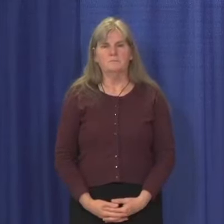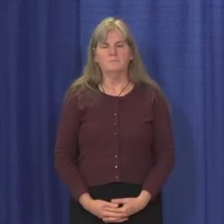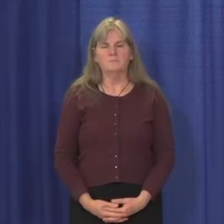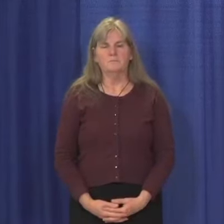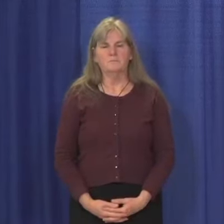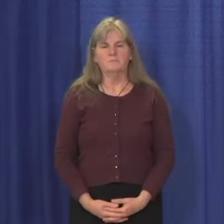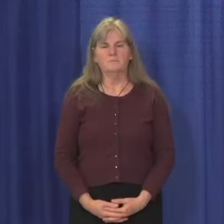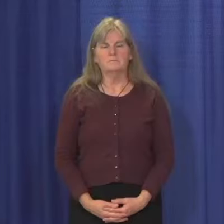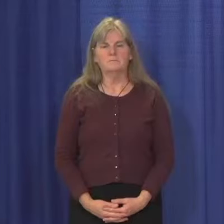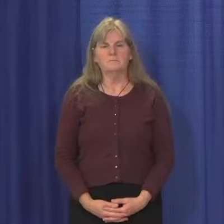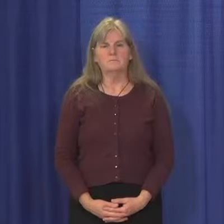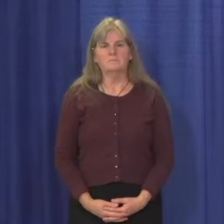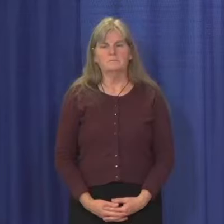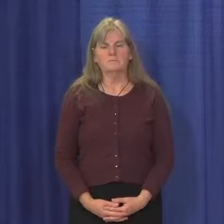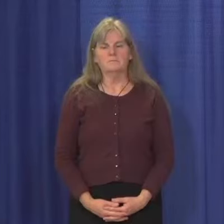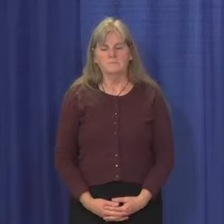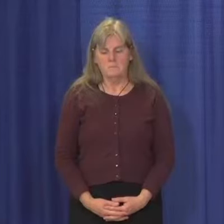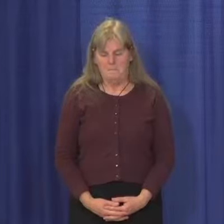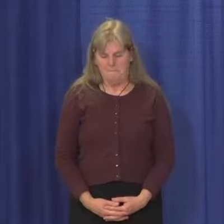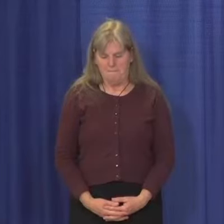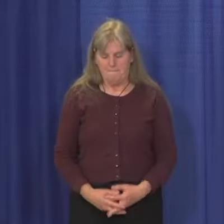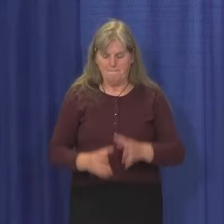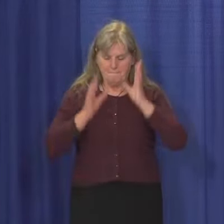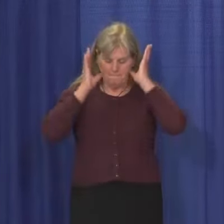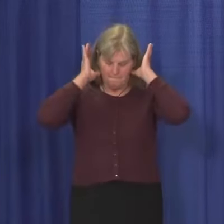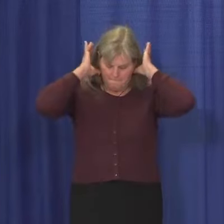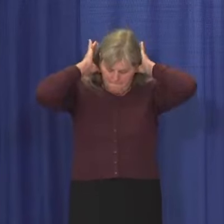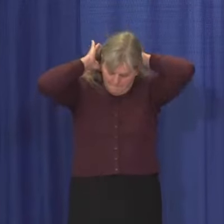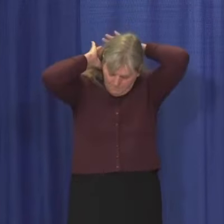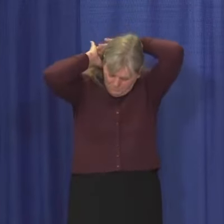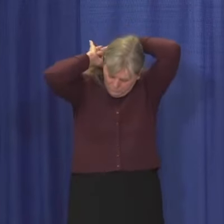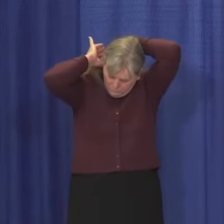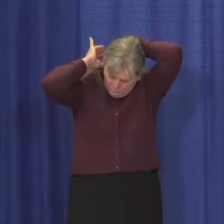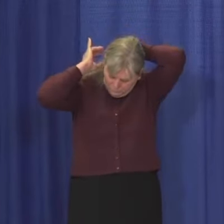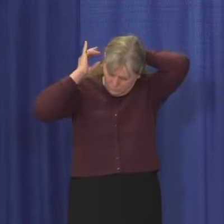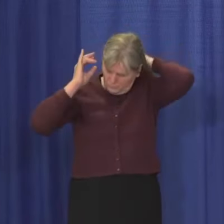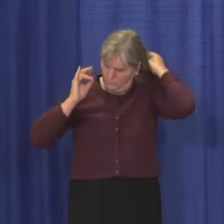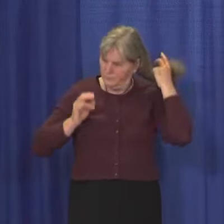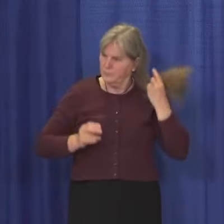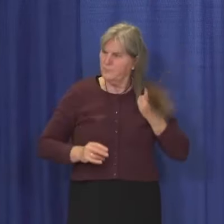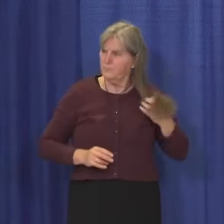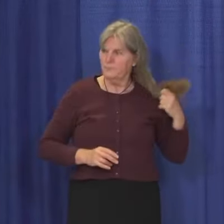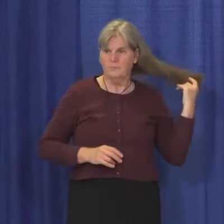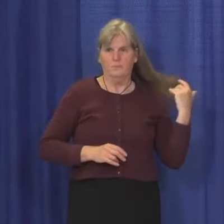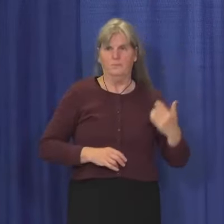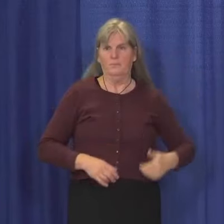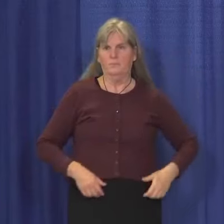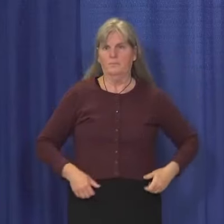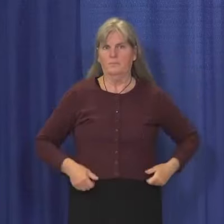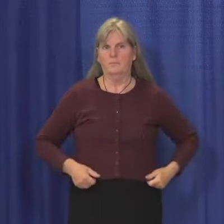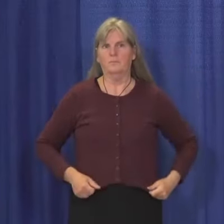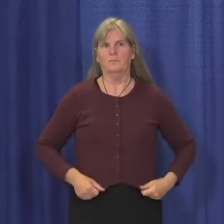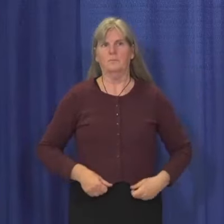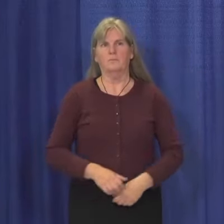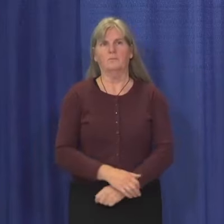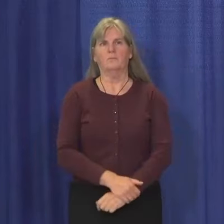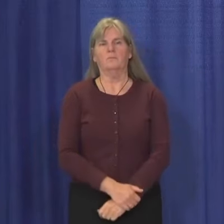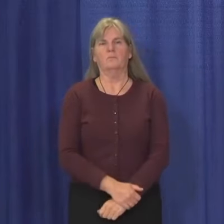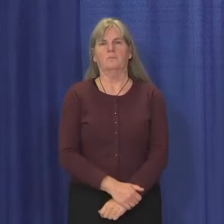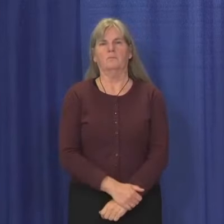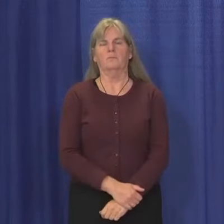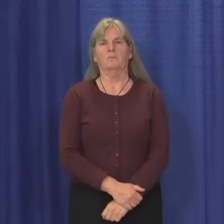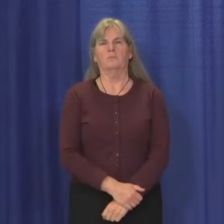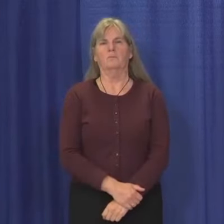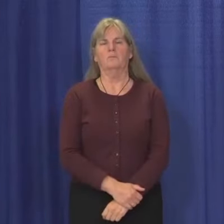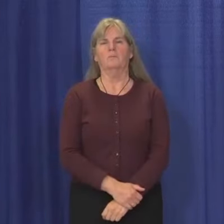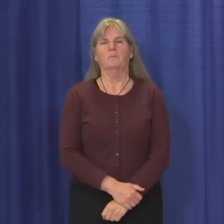élevé. Et en Europe, à ce moment-là, on commence déjà à parler d'une troisième vaccination peut-être à l'automne. Est-ce que c'est des discussions que vous avez